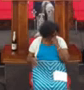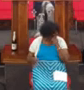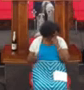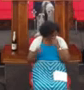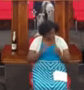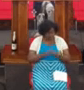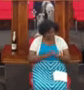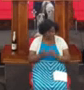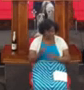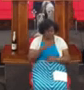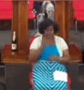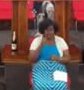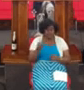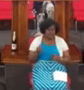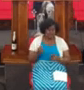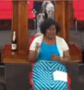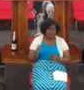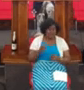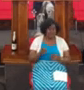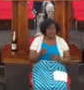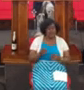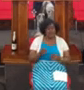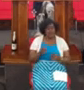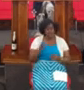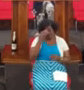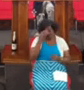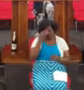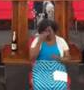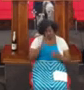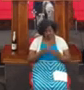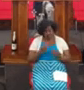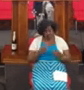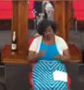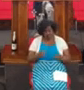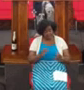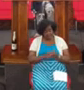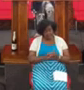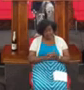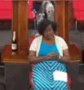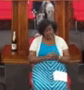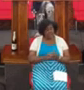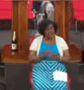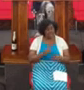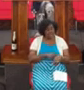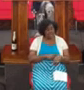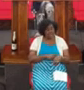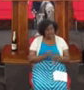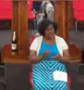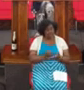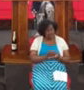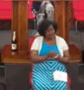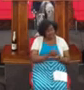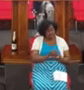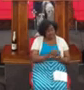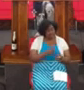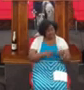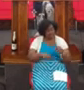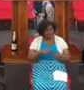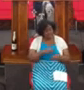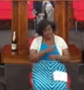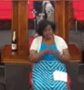Jesus was ever cognizant of the fact that the season of harvest would come to an